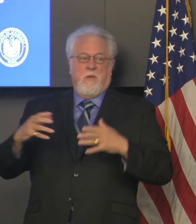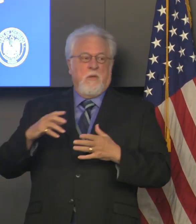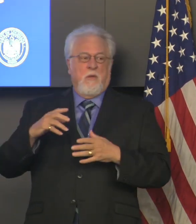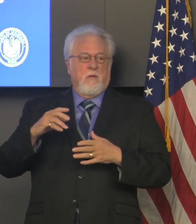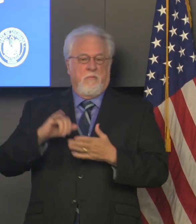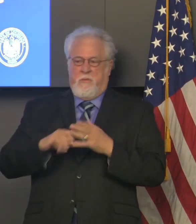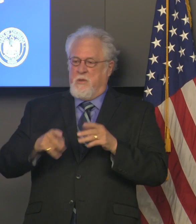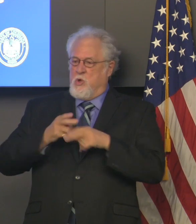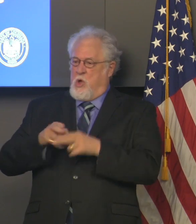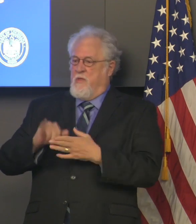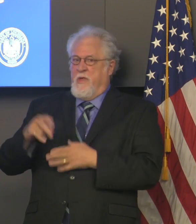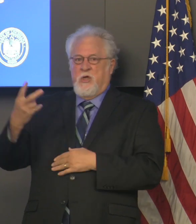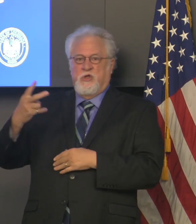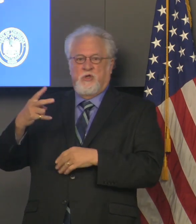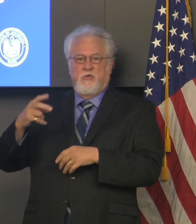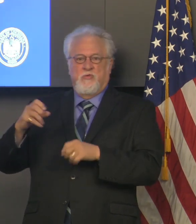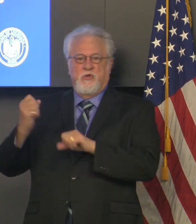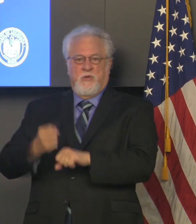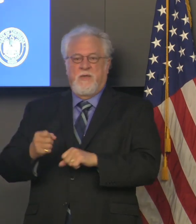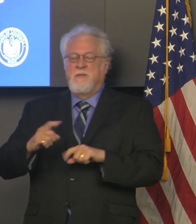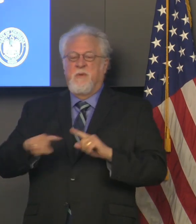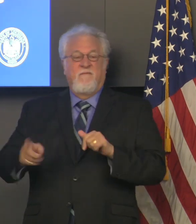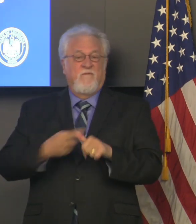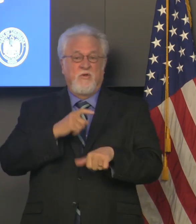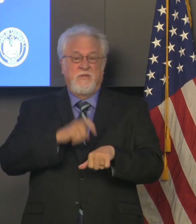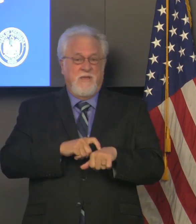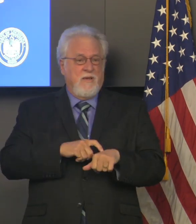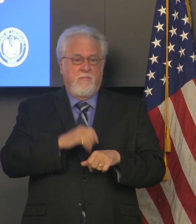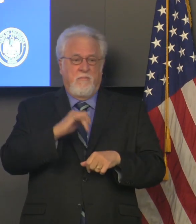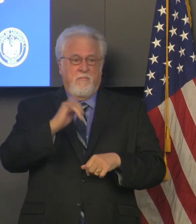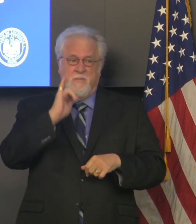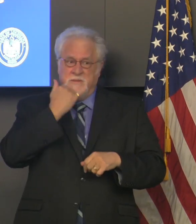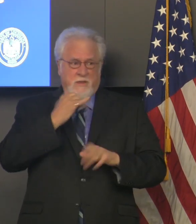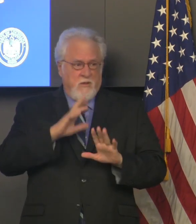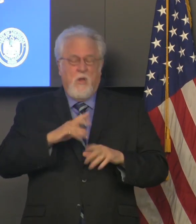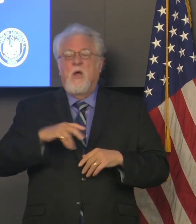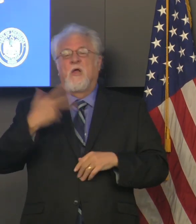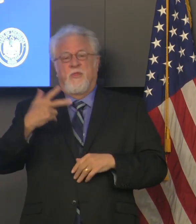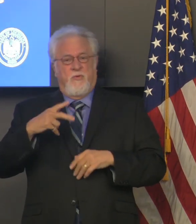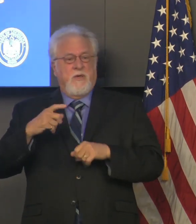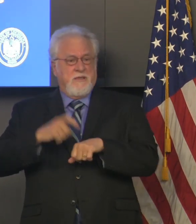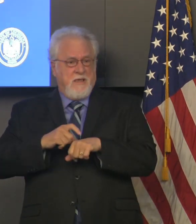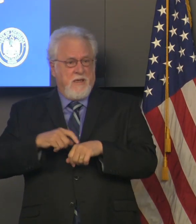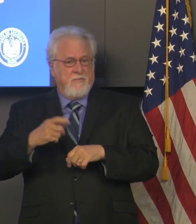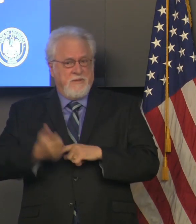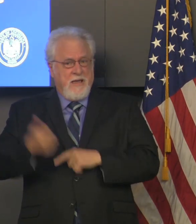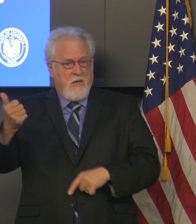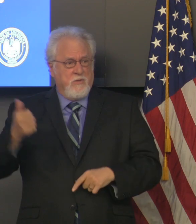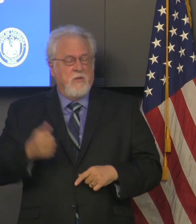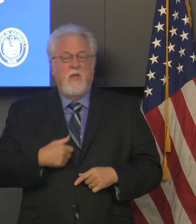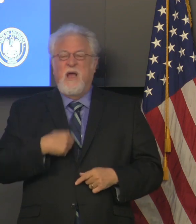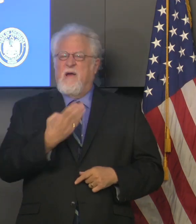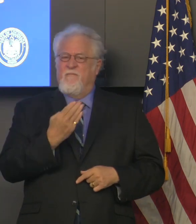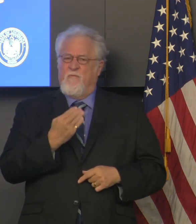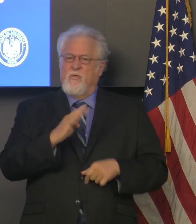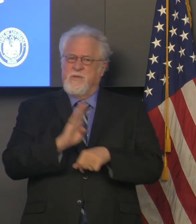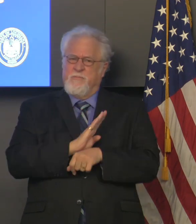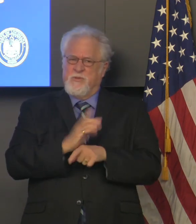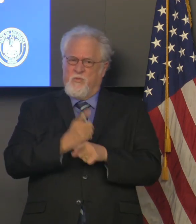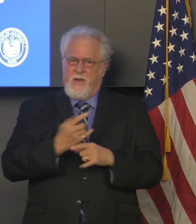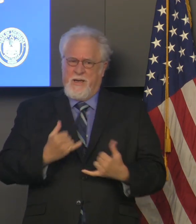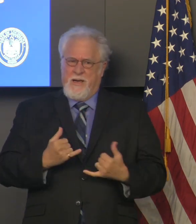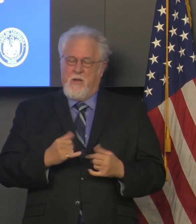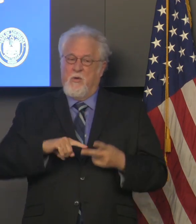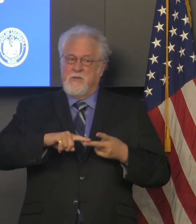but we have not dealt with anyone on a first mistake. It's kind of a 3-strike and you're out. We probably have about 14 businesses right now that